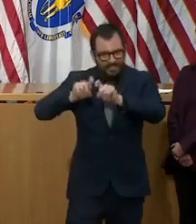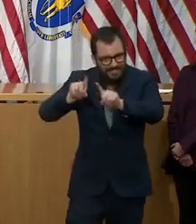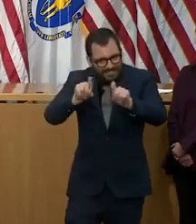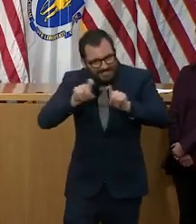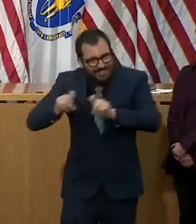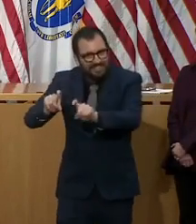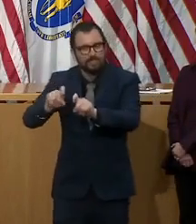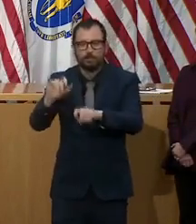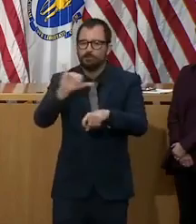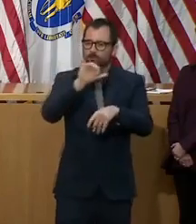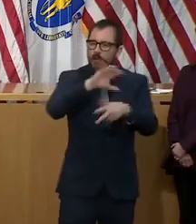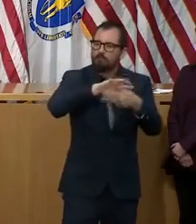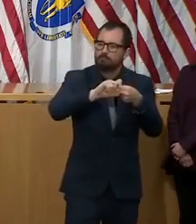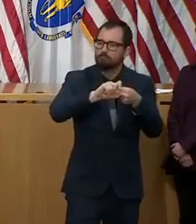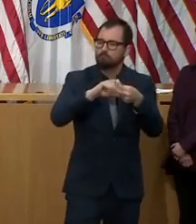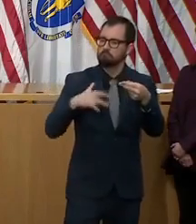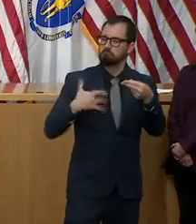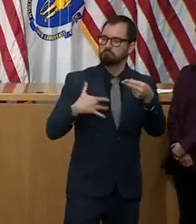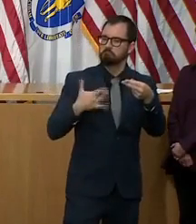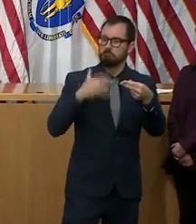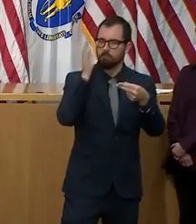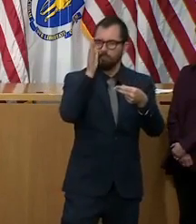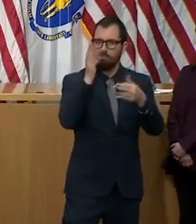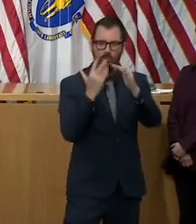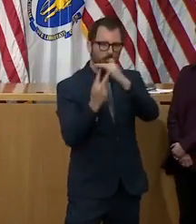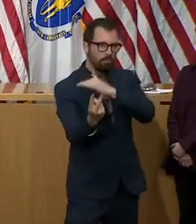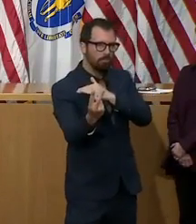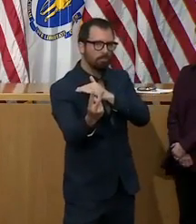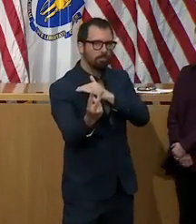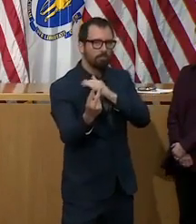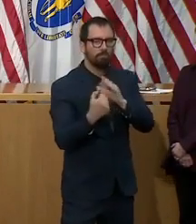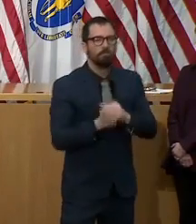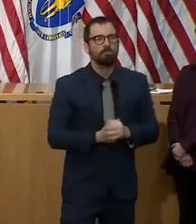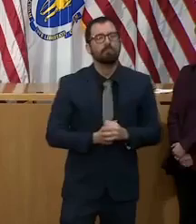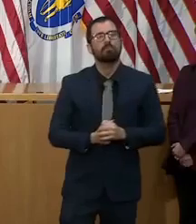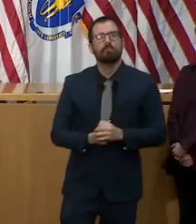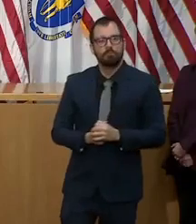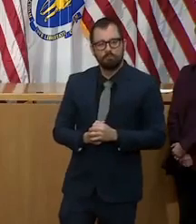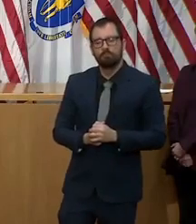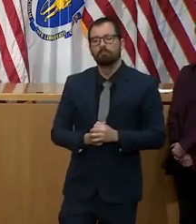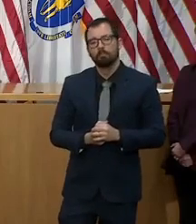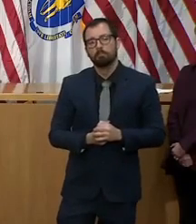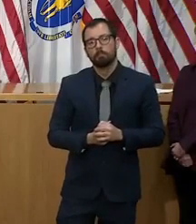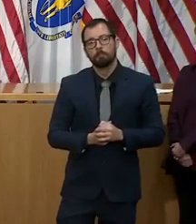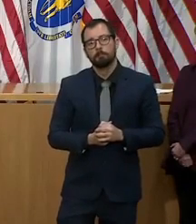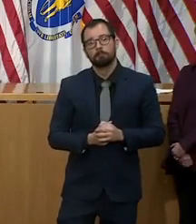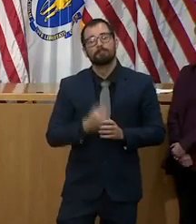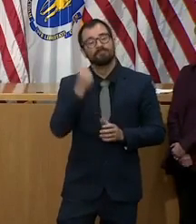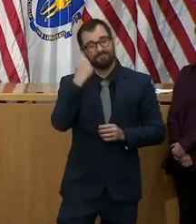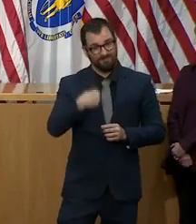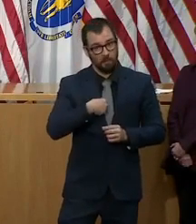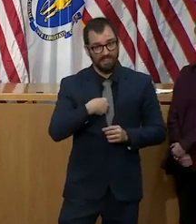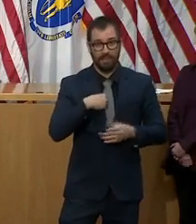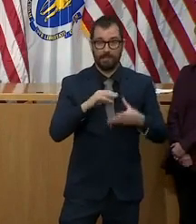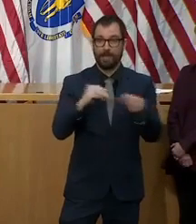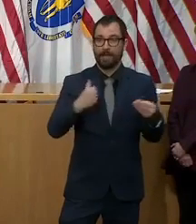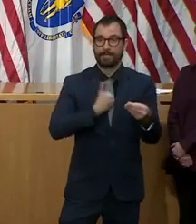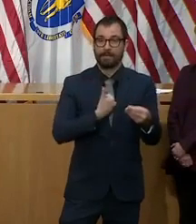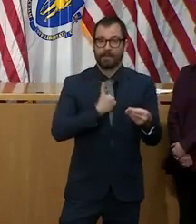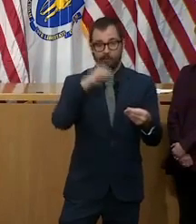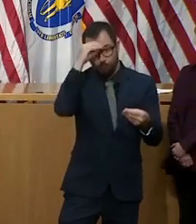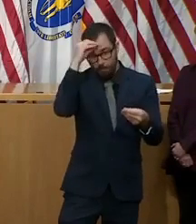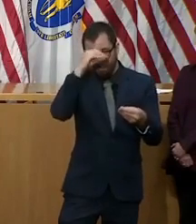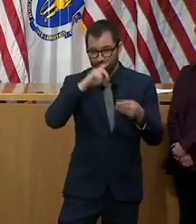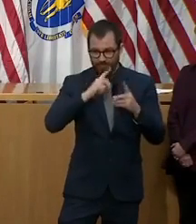from a common voice that we know COVID-19 has impacted every single aspect of our lives and